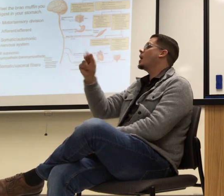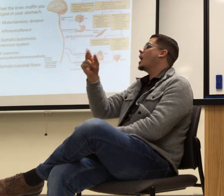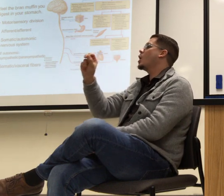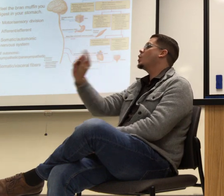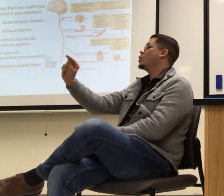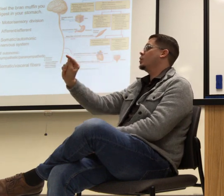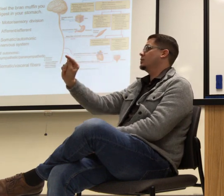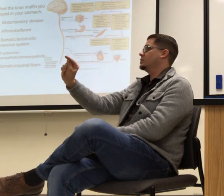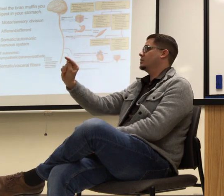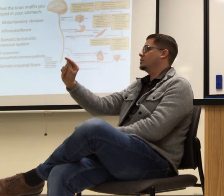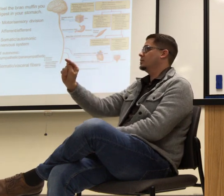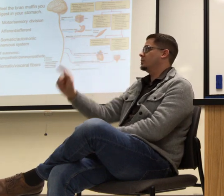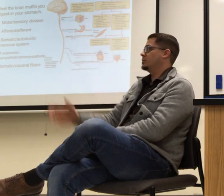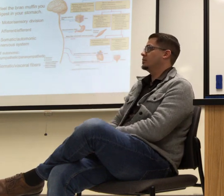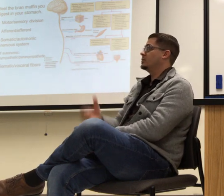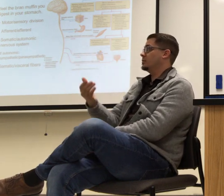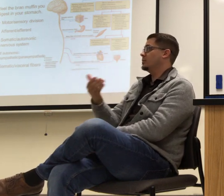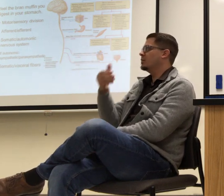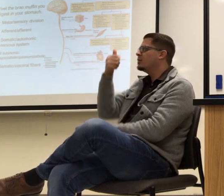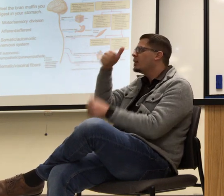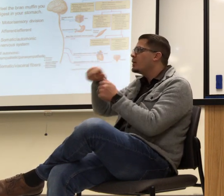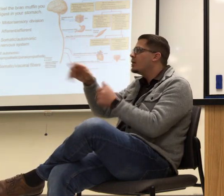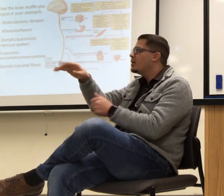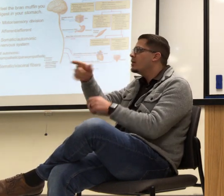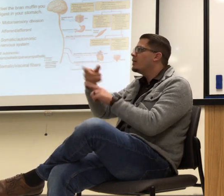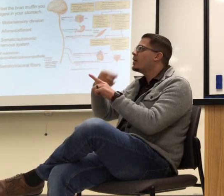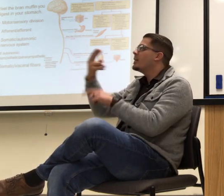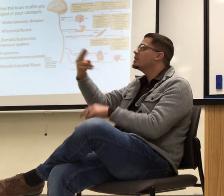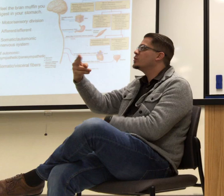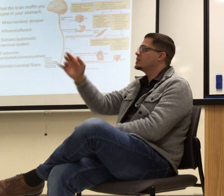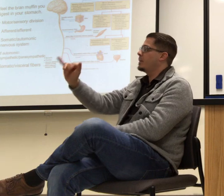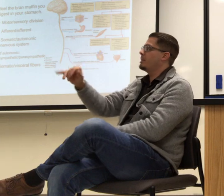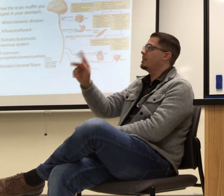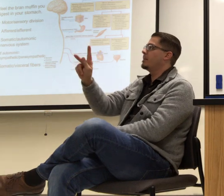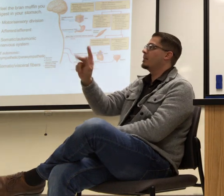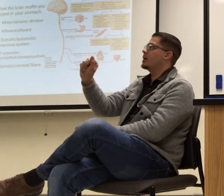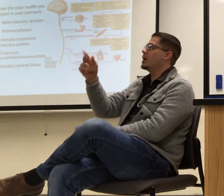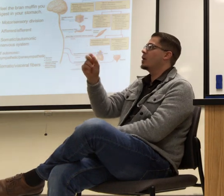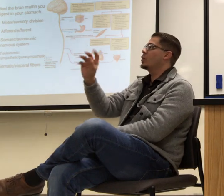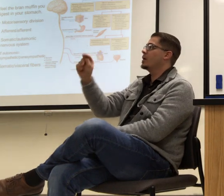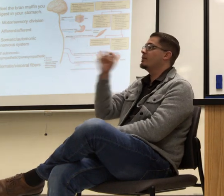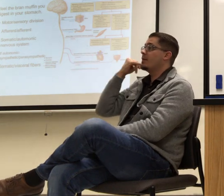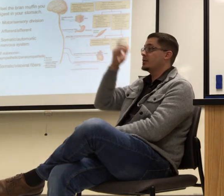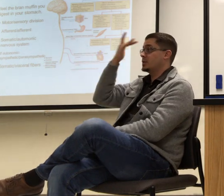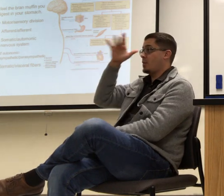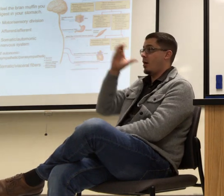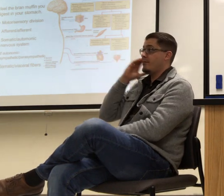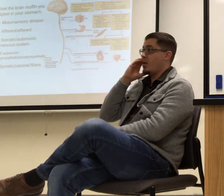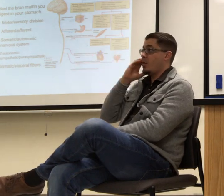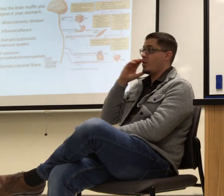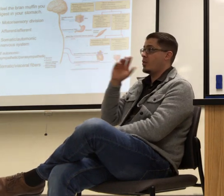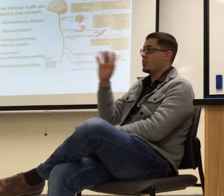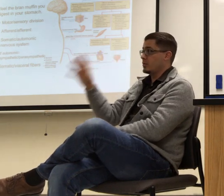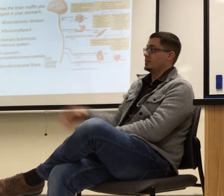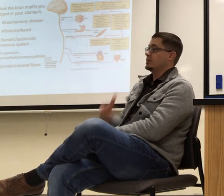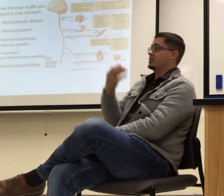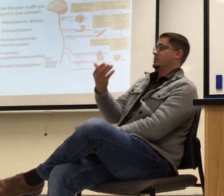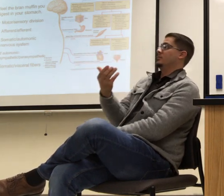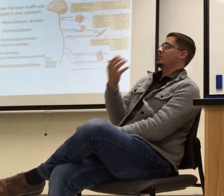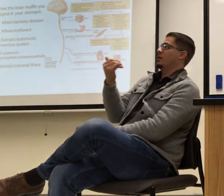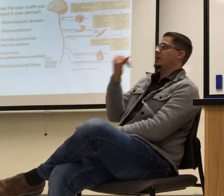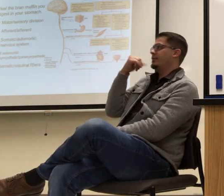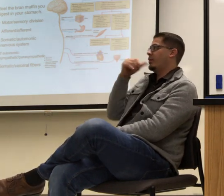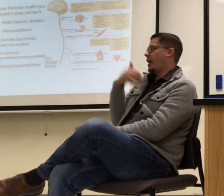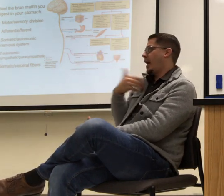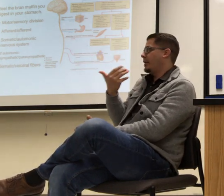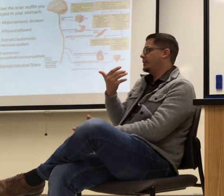could do. It's not for points or anything. But if you have a smartphone, get it out. If you don't have one,